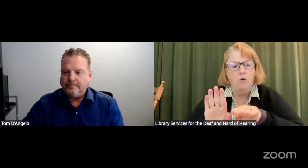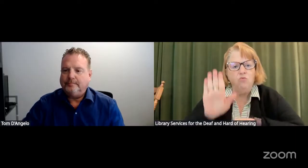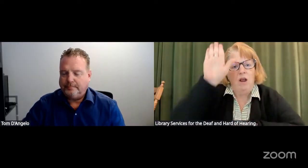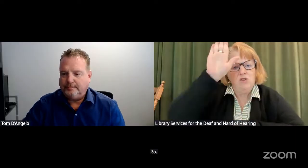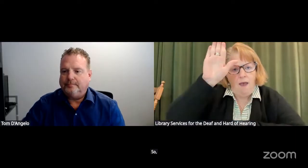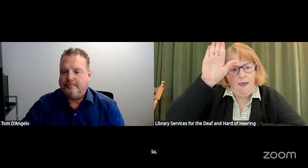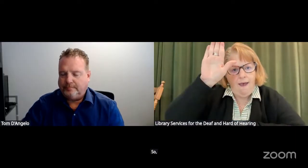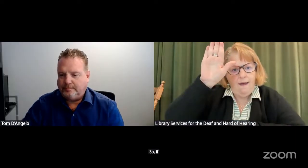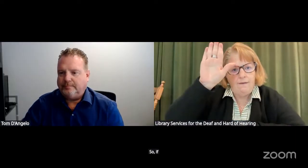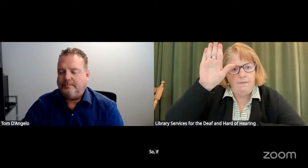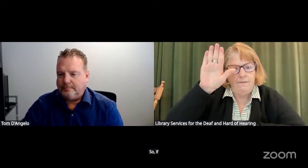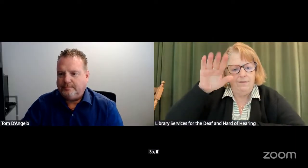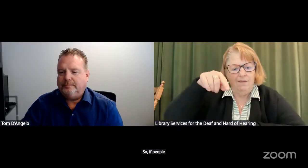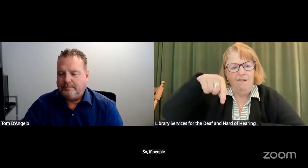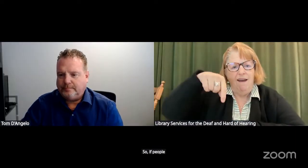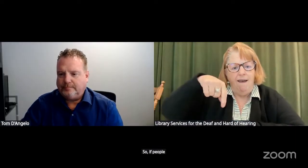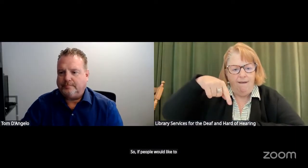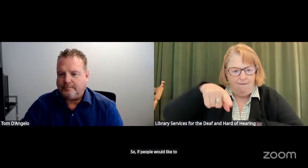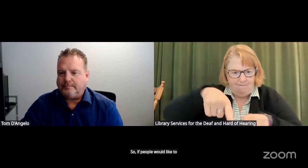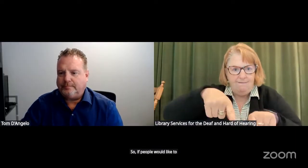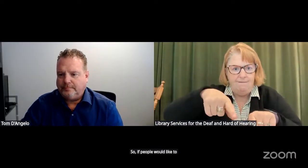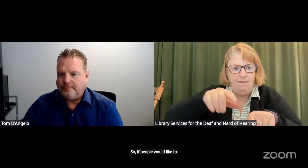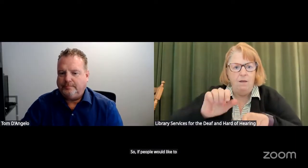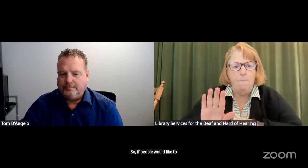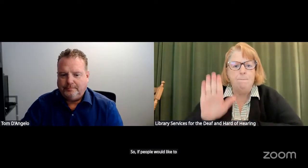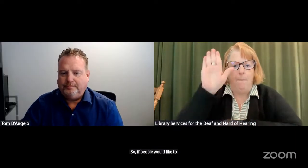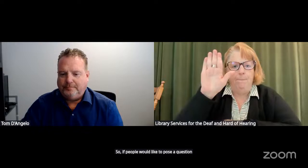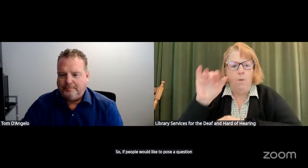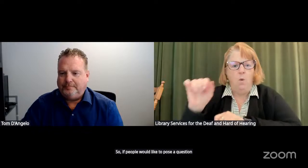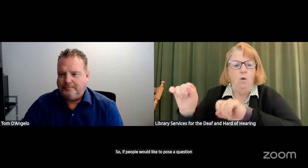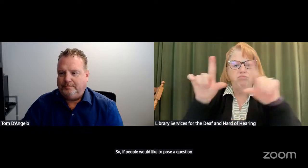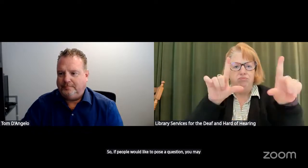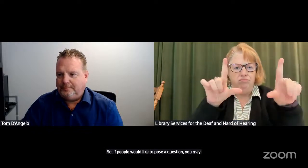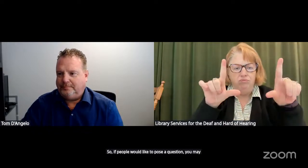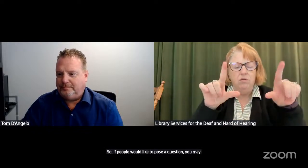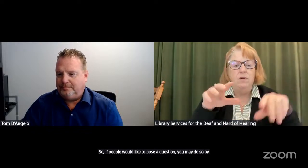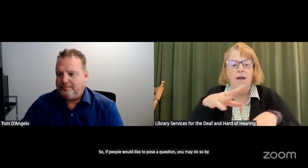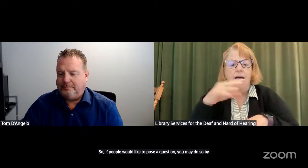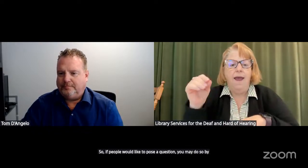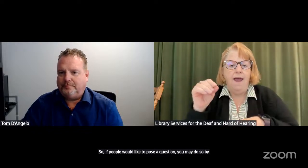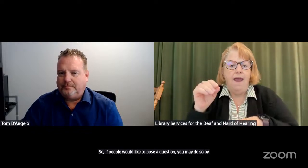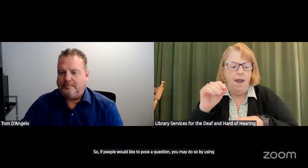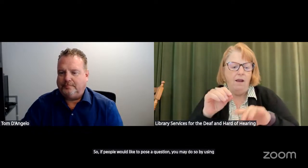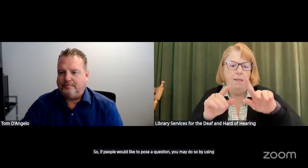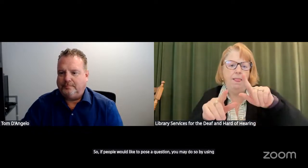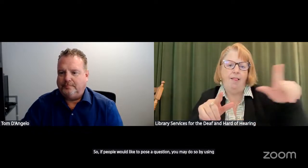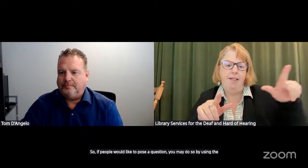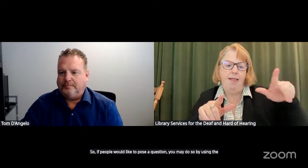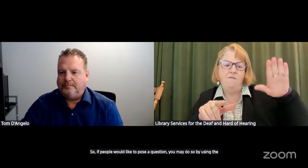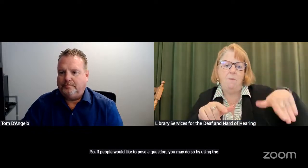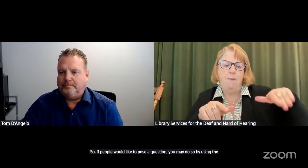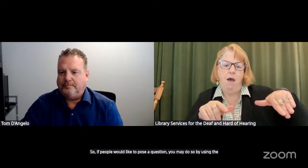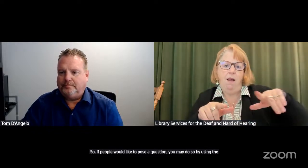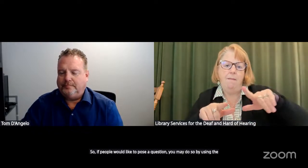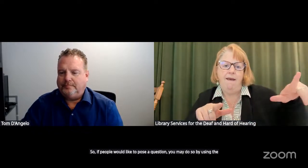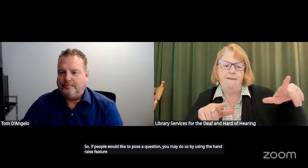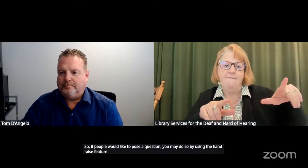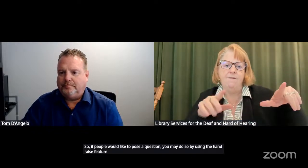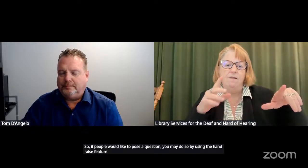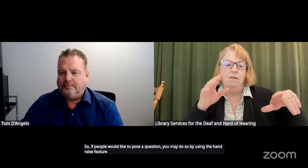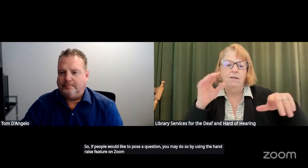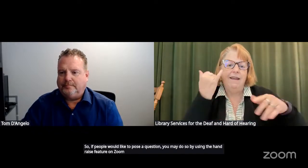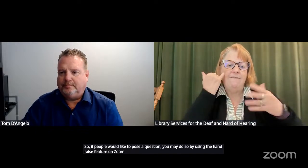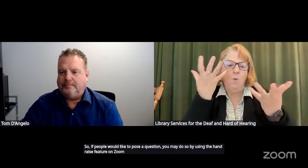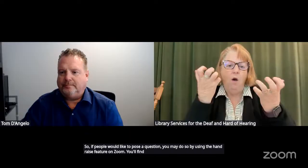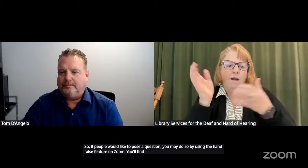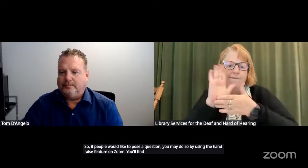So, if people would like to pose a question, you may do so by using the hand raise feature on Zoom.